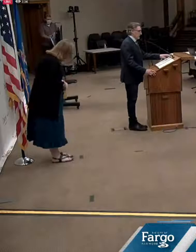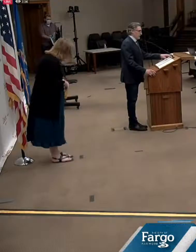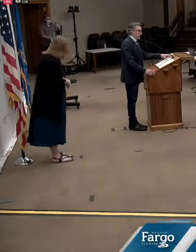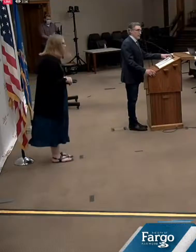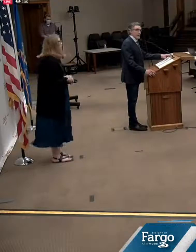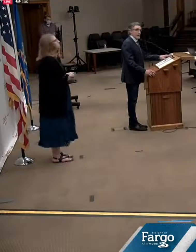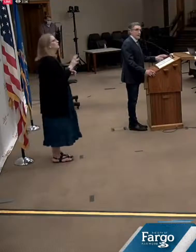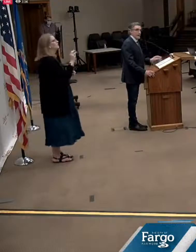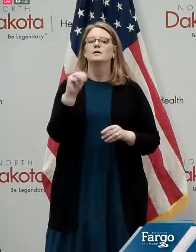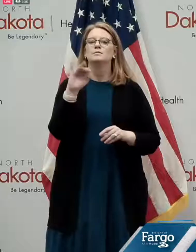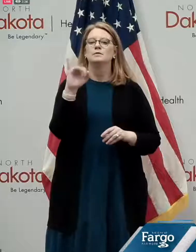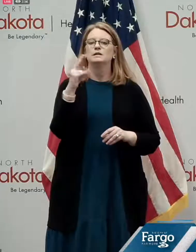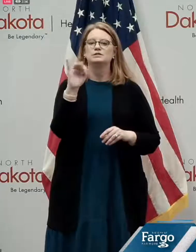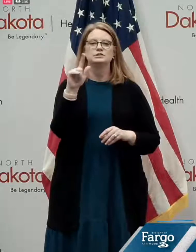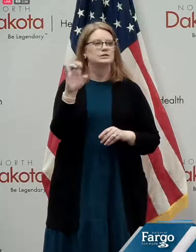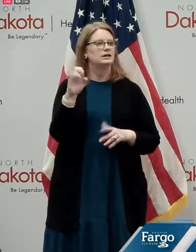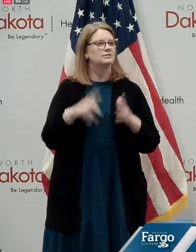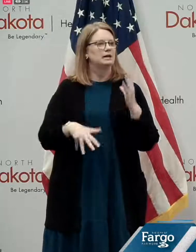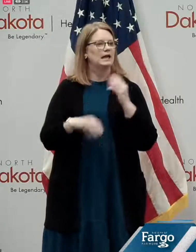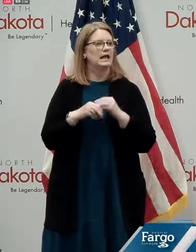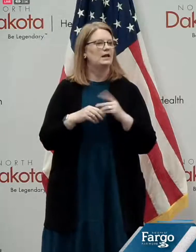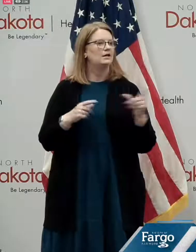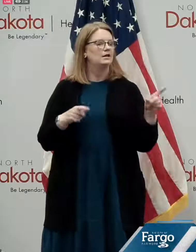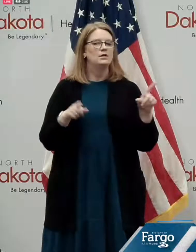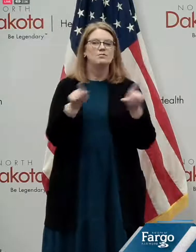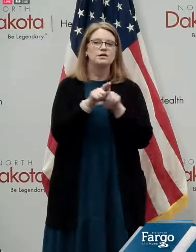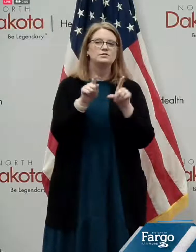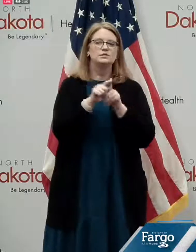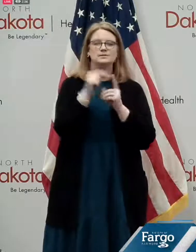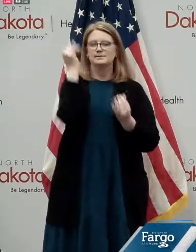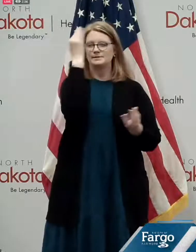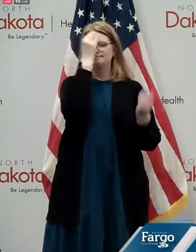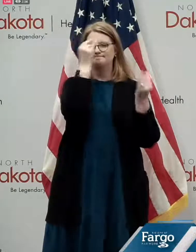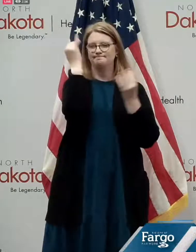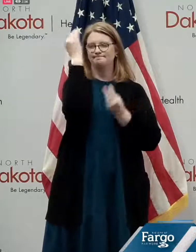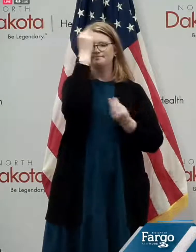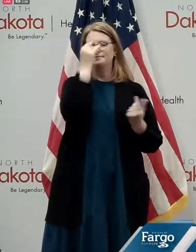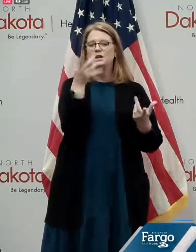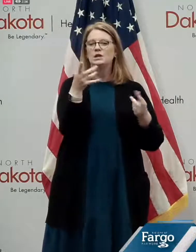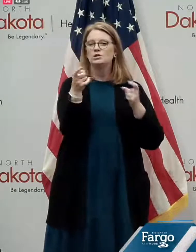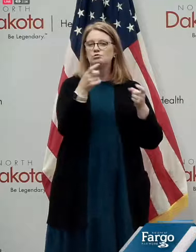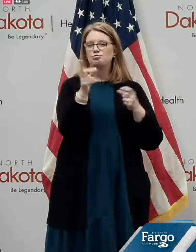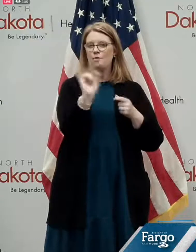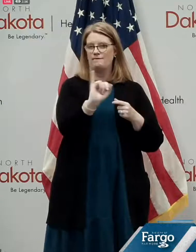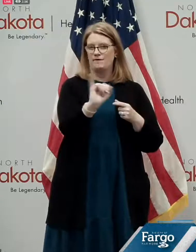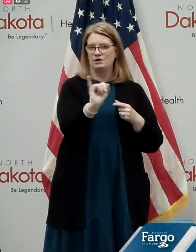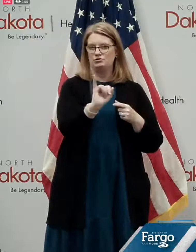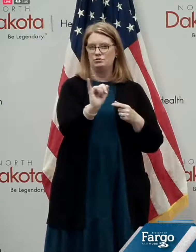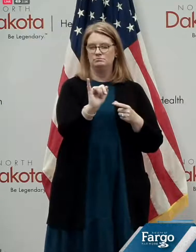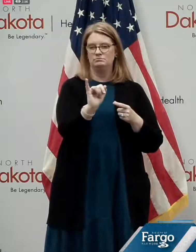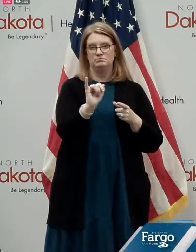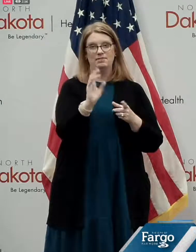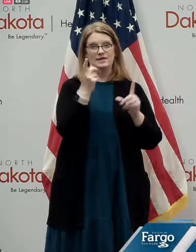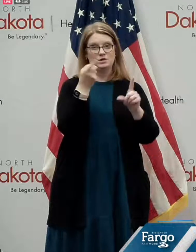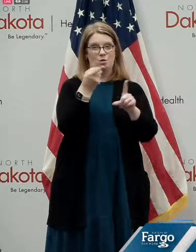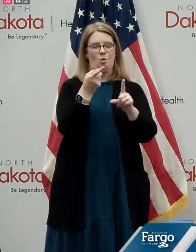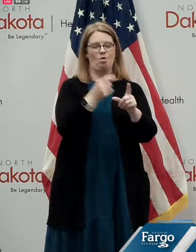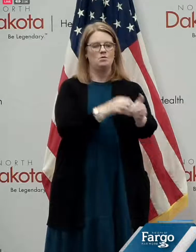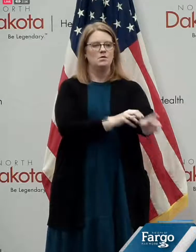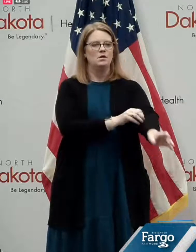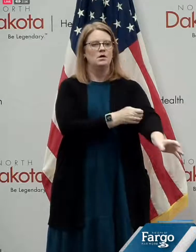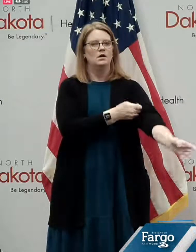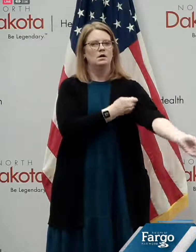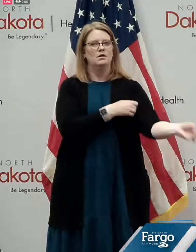Michelle, if I could add to that, because I know there's been some brainstorming, Dave, when we say control infection, that's the overall category,